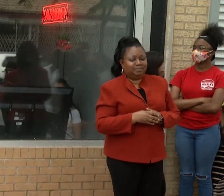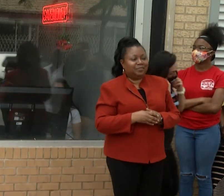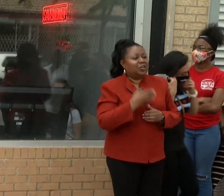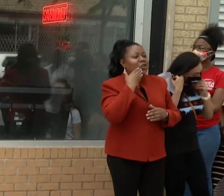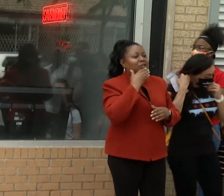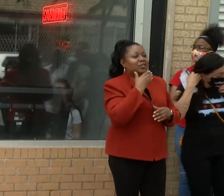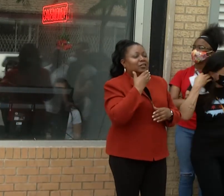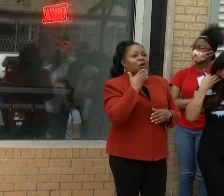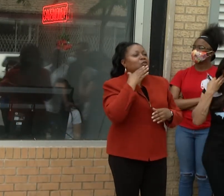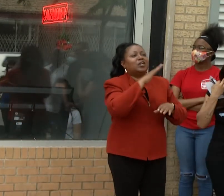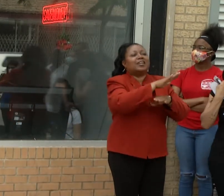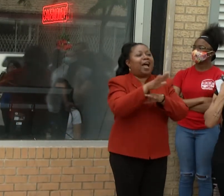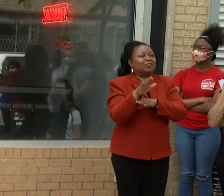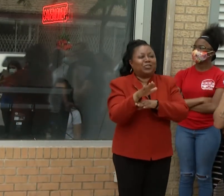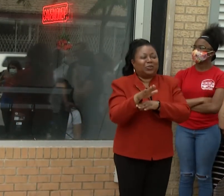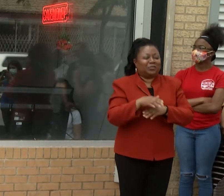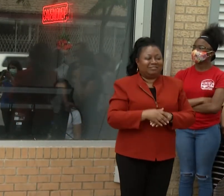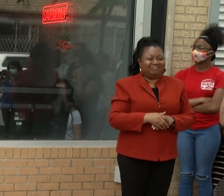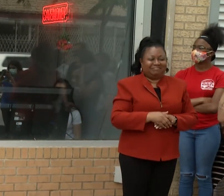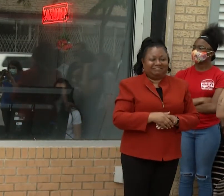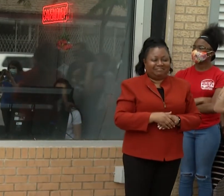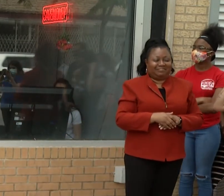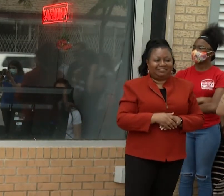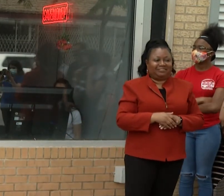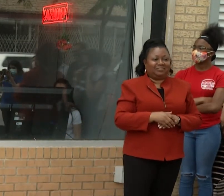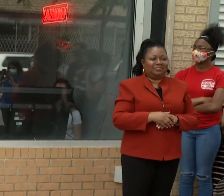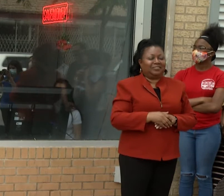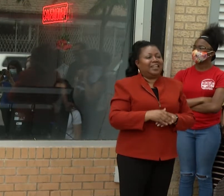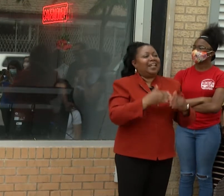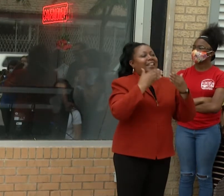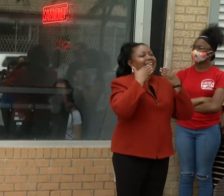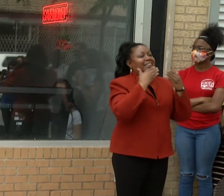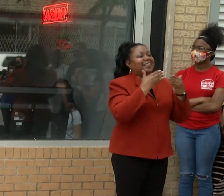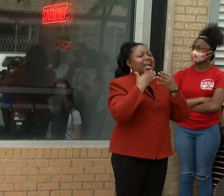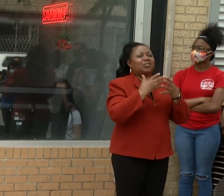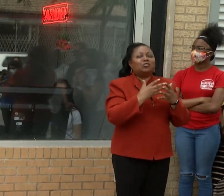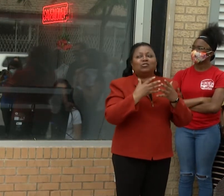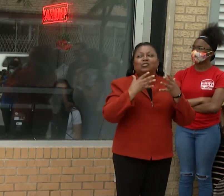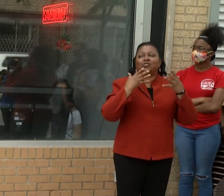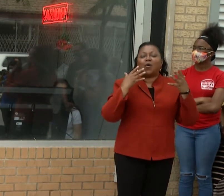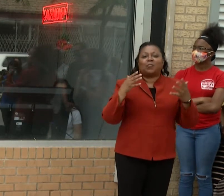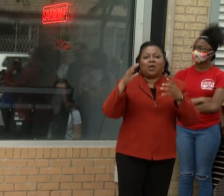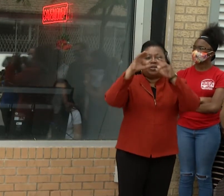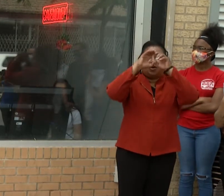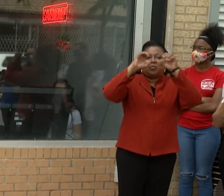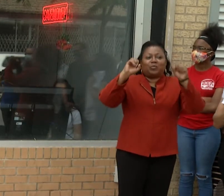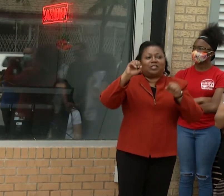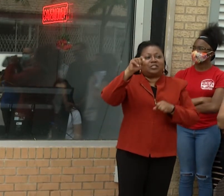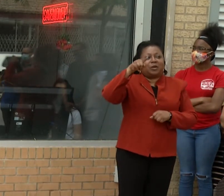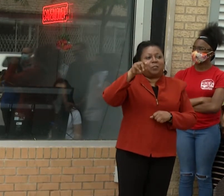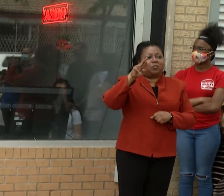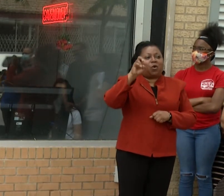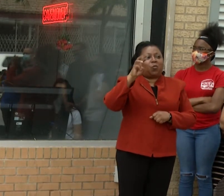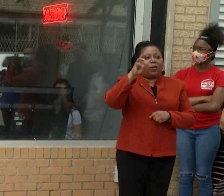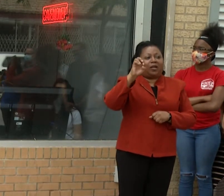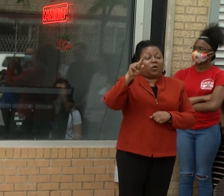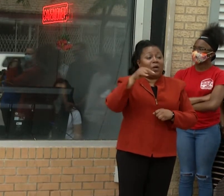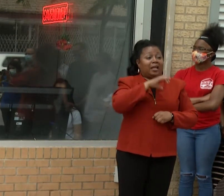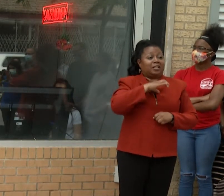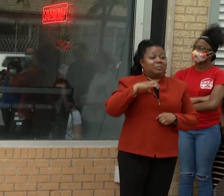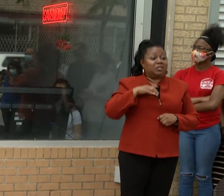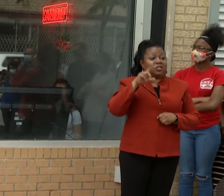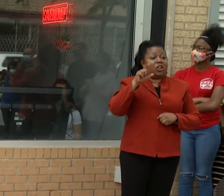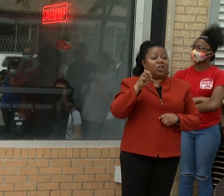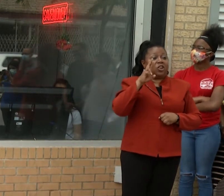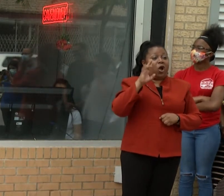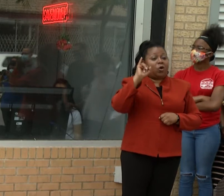Good evening, or good afternoon. Good afternoon. Thank you so much, President Preckwinkle and Commissioner Lowry, for